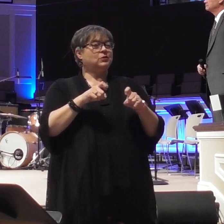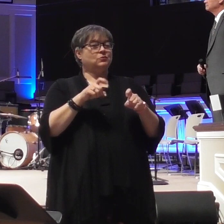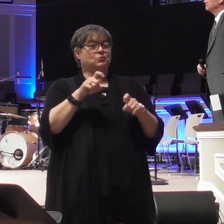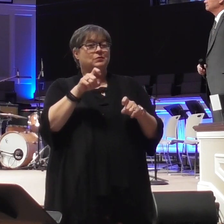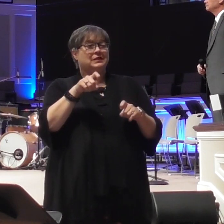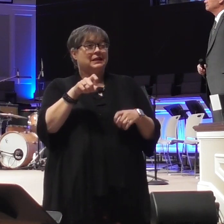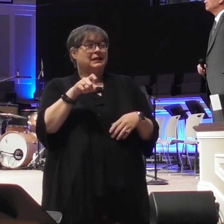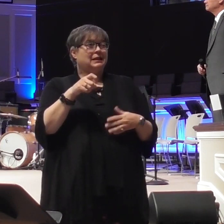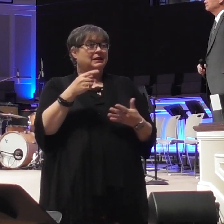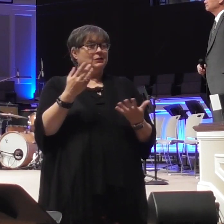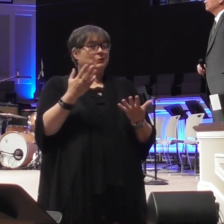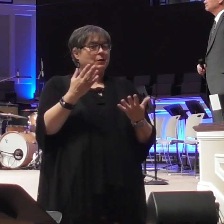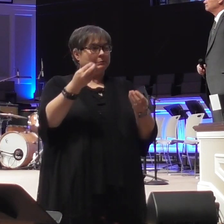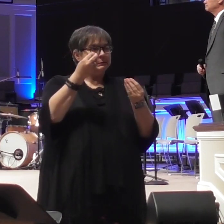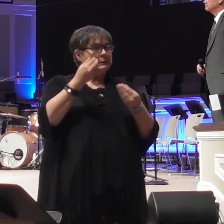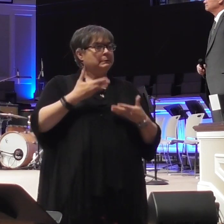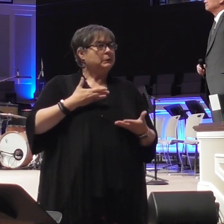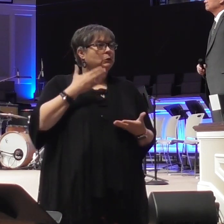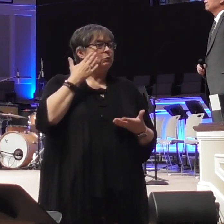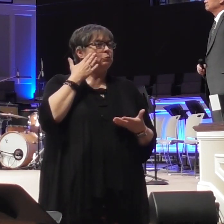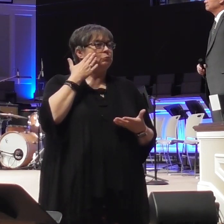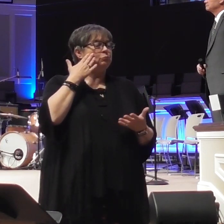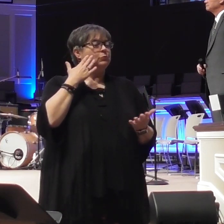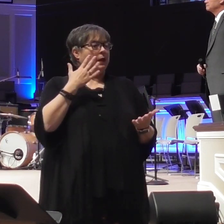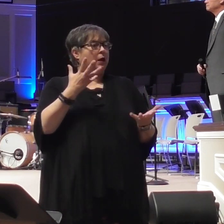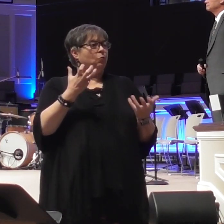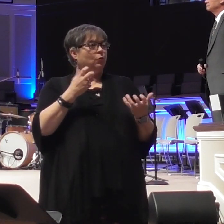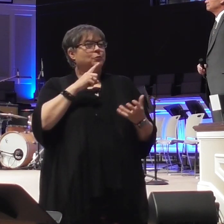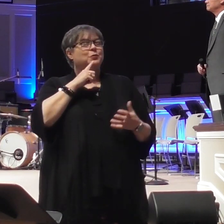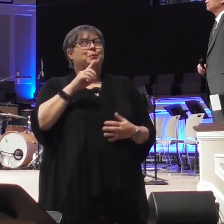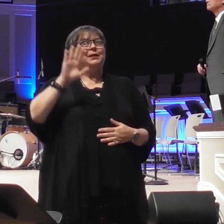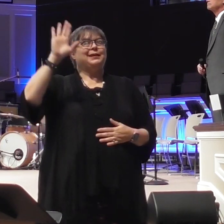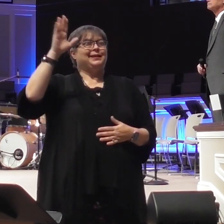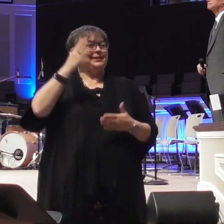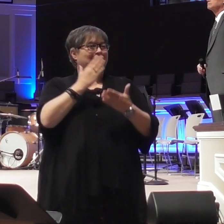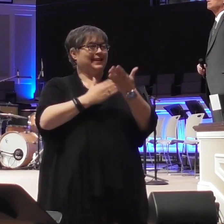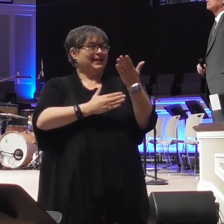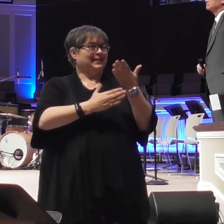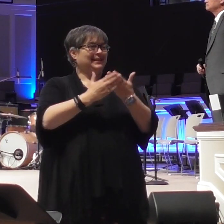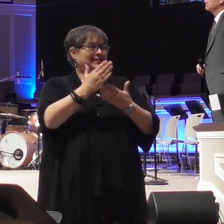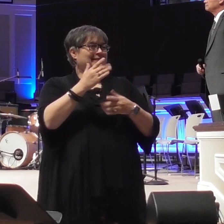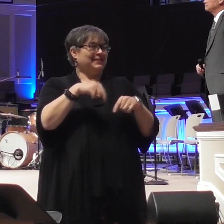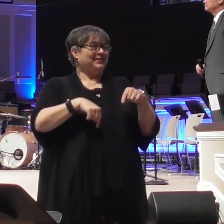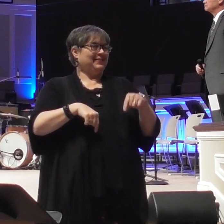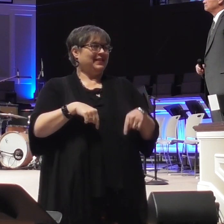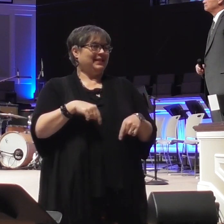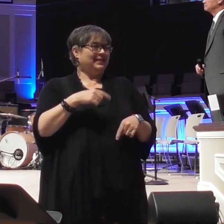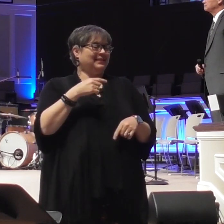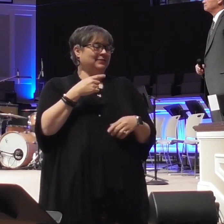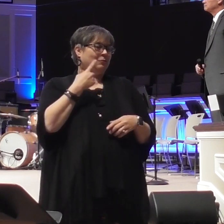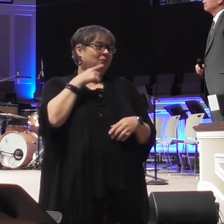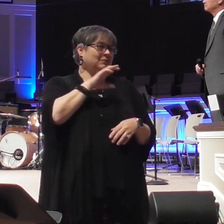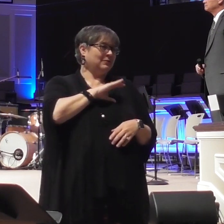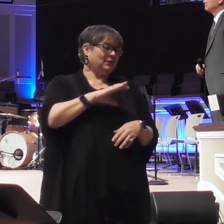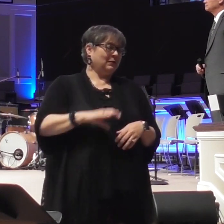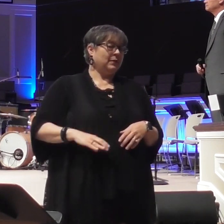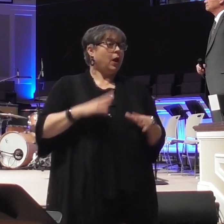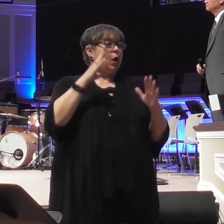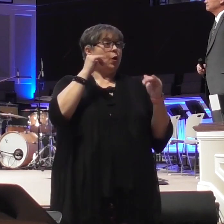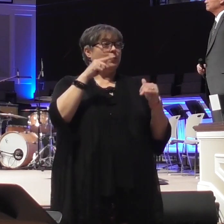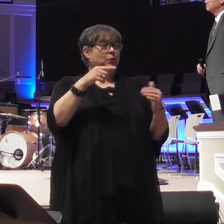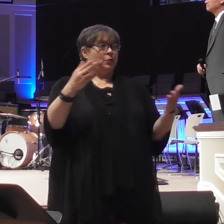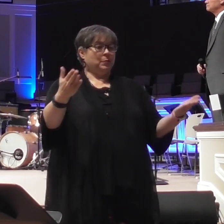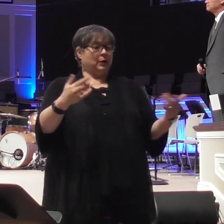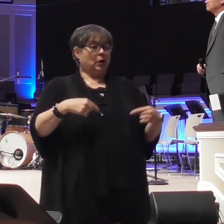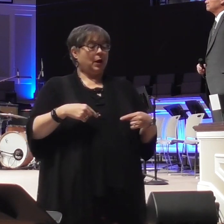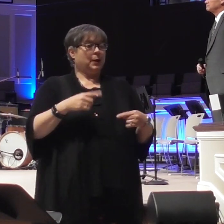a need that you think I can meet, please let me know. I want to be the hands and feet of Christ to you as I'm able. Hope you'll be here next week for